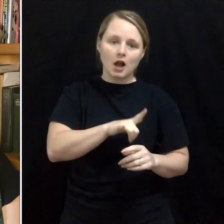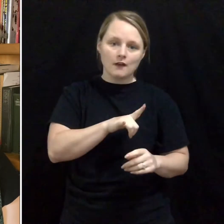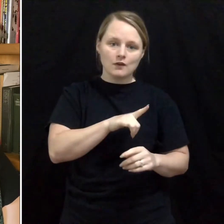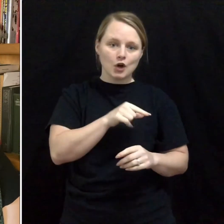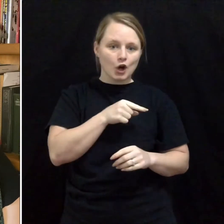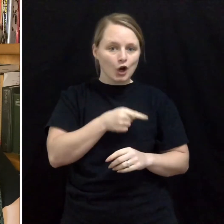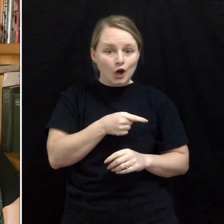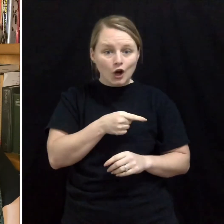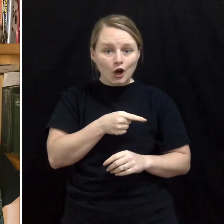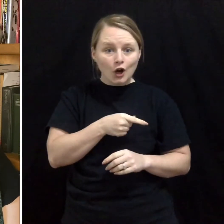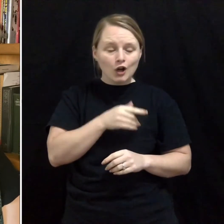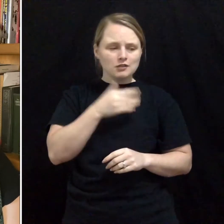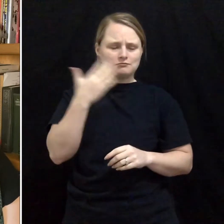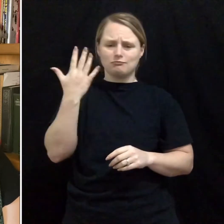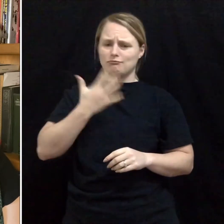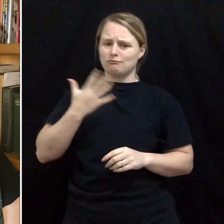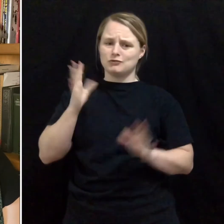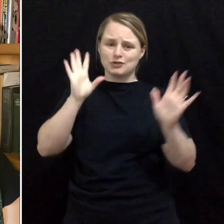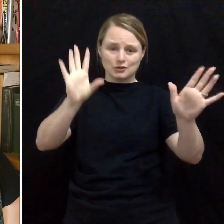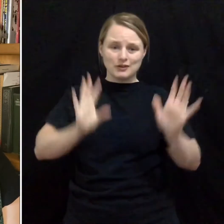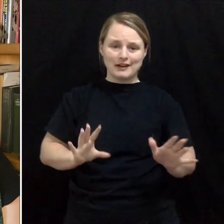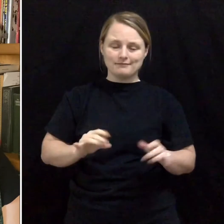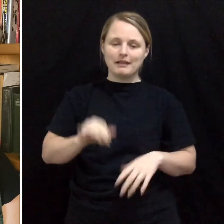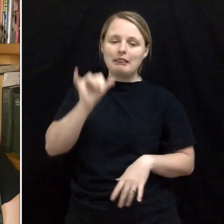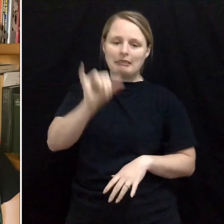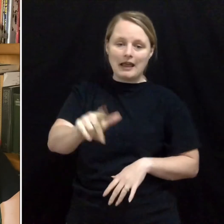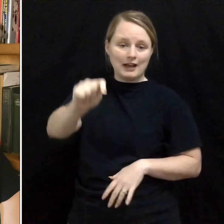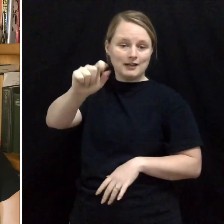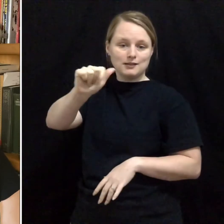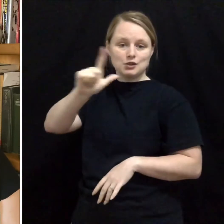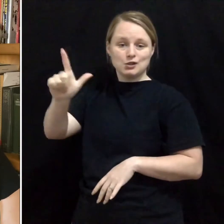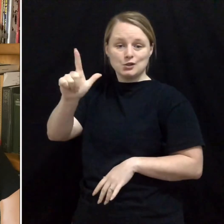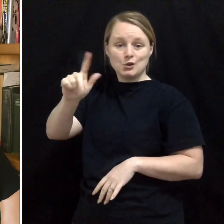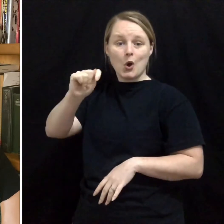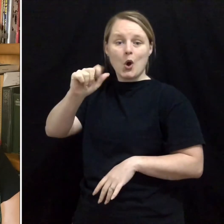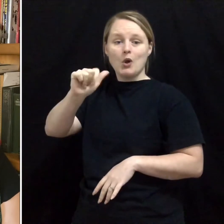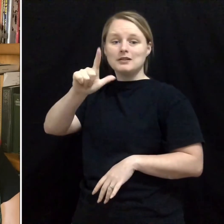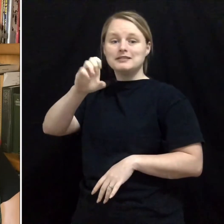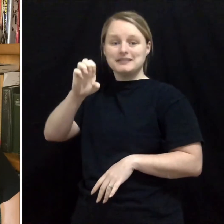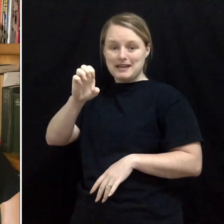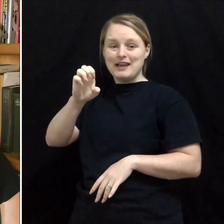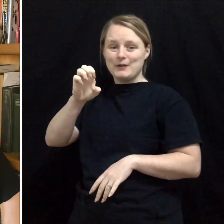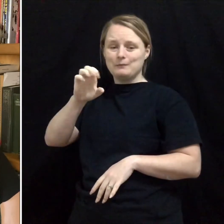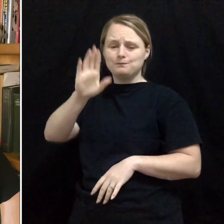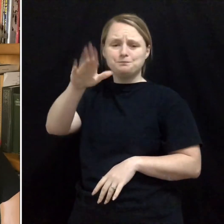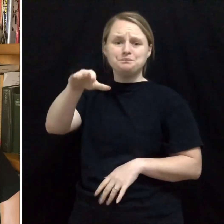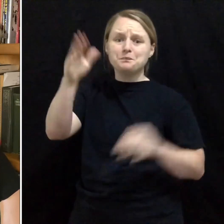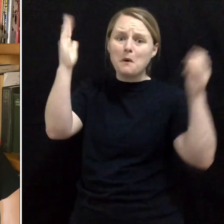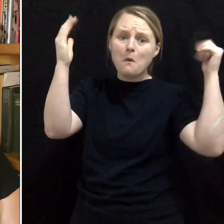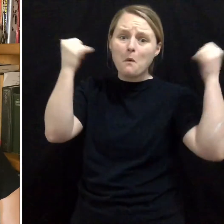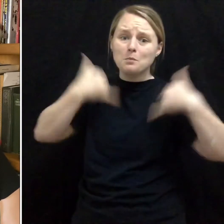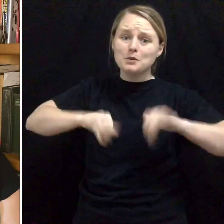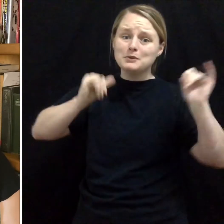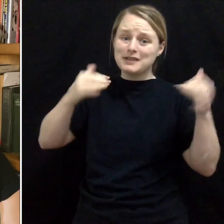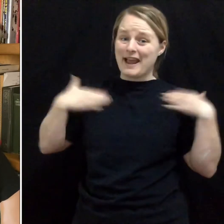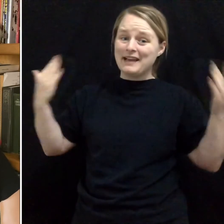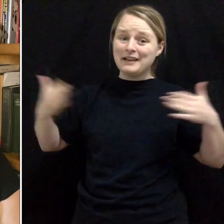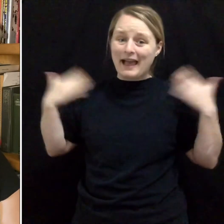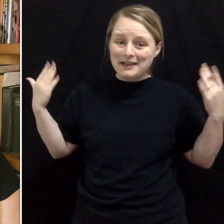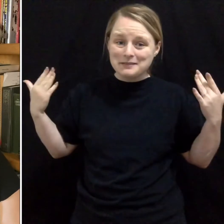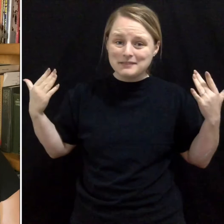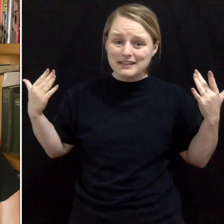I love her. Isn't she just great? And that's what we call a tall tale. I hope you